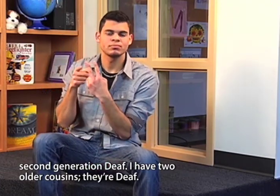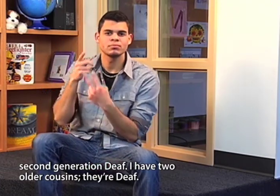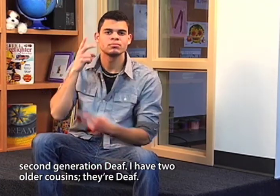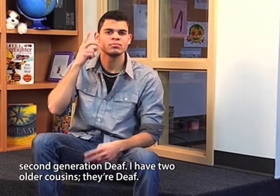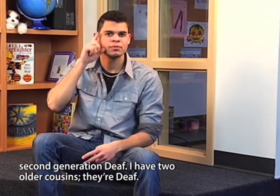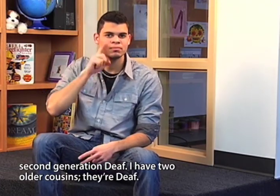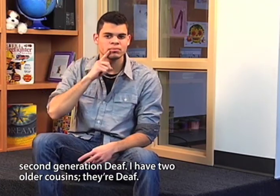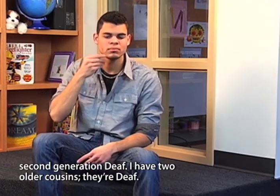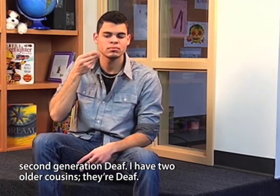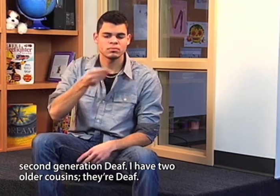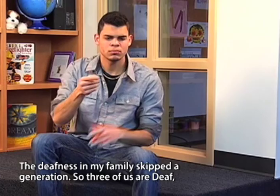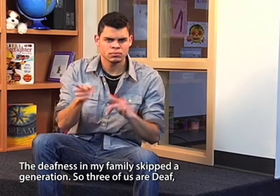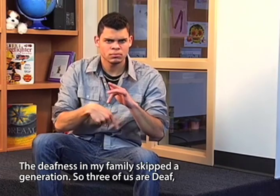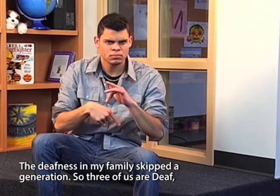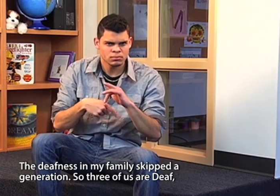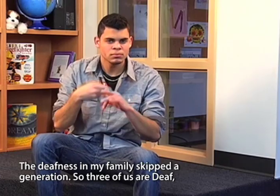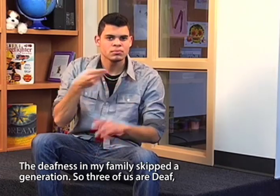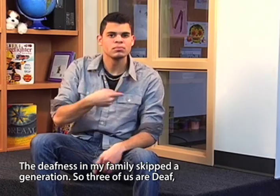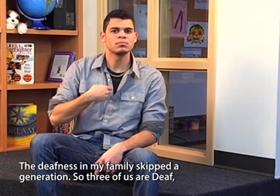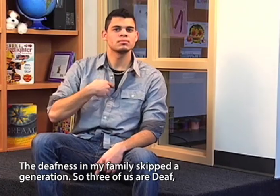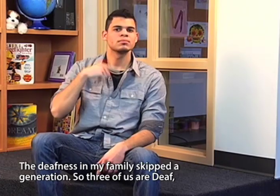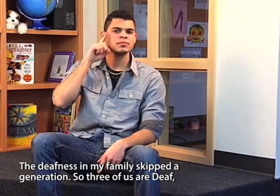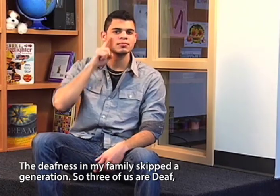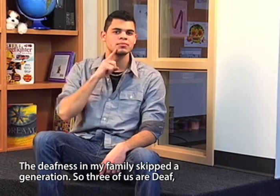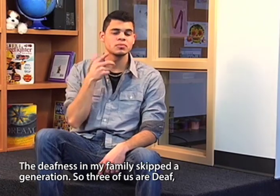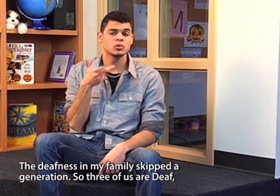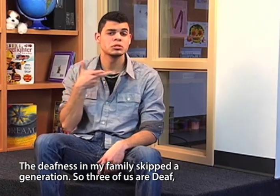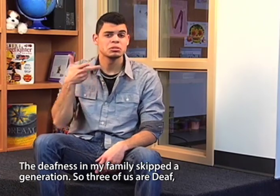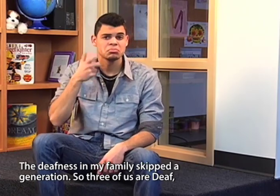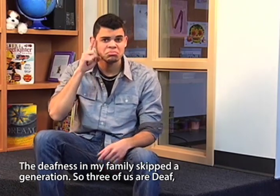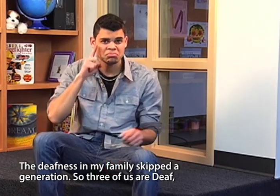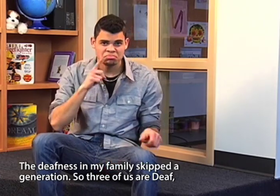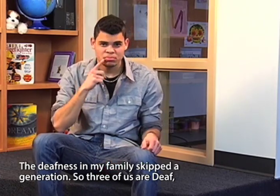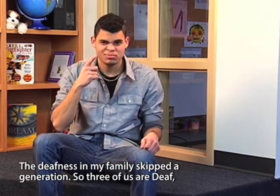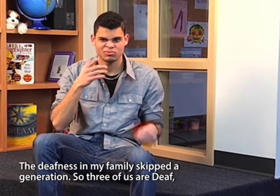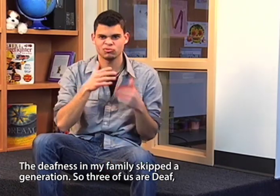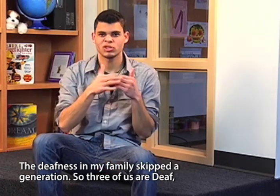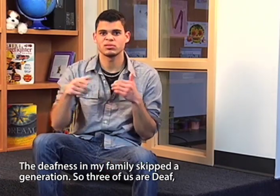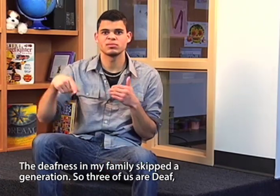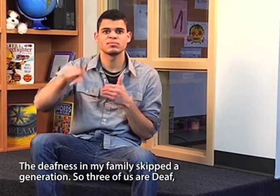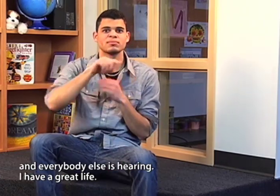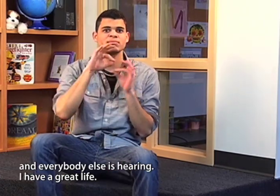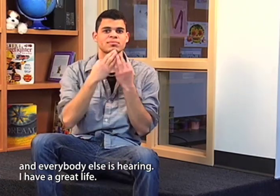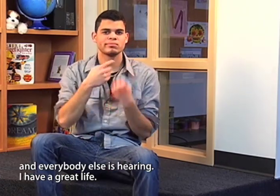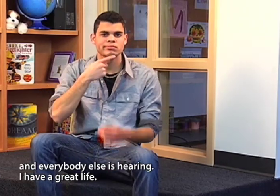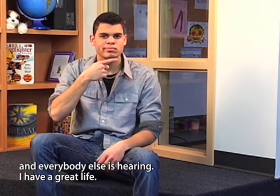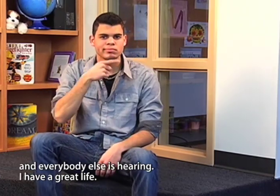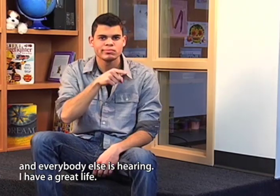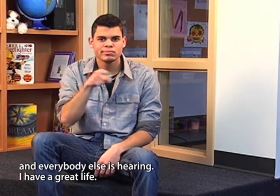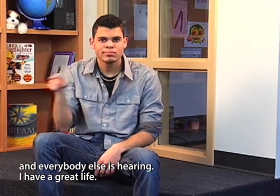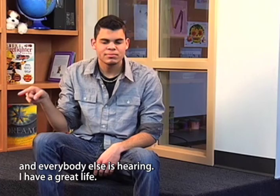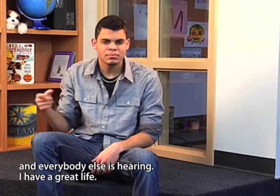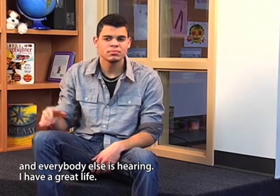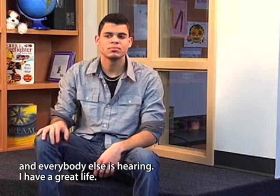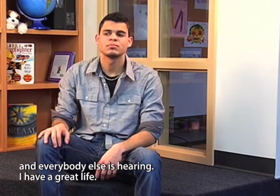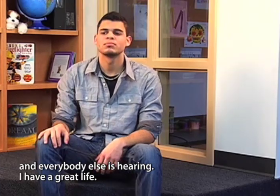deaf. The deafness in my family skipped a generation. So 3 of us are deaf and everybody else is hearing.